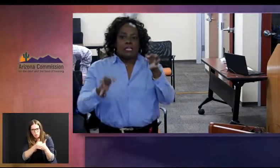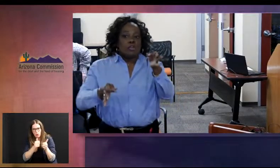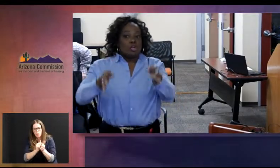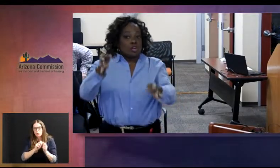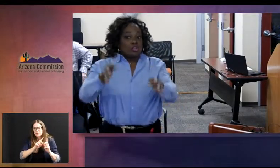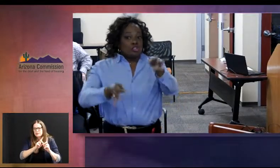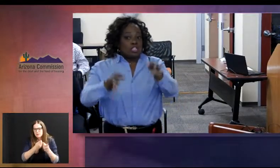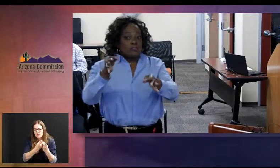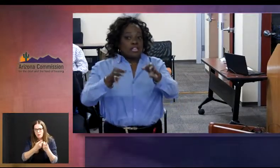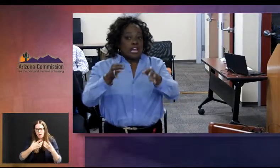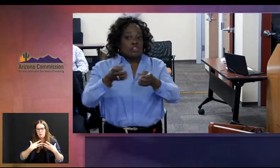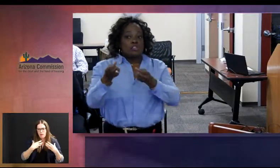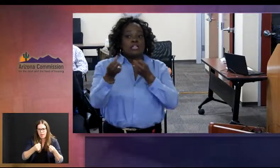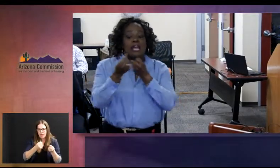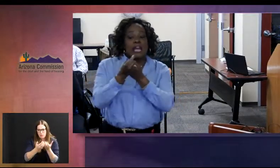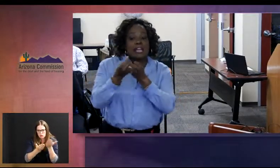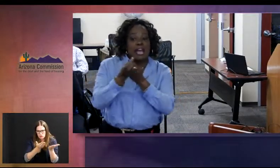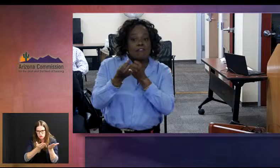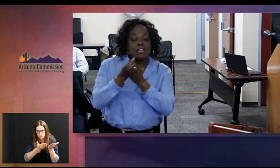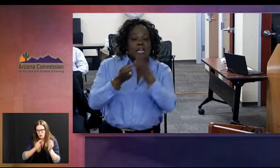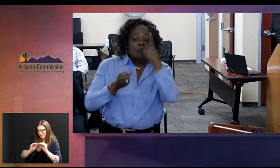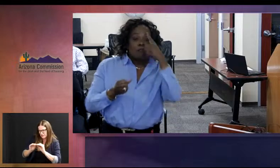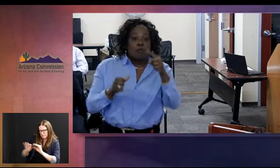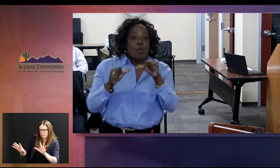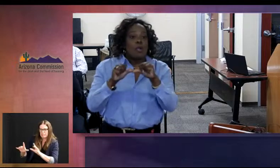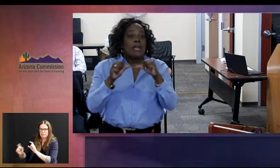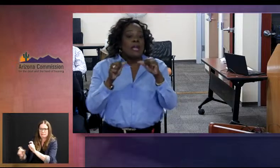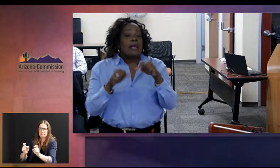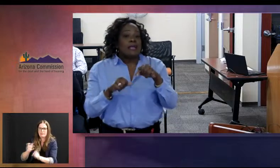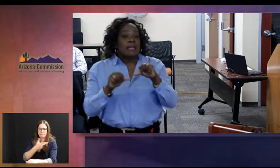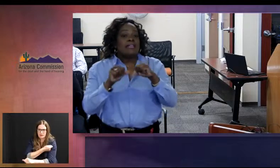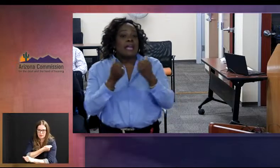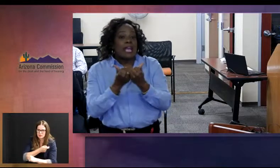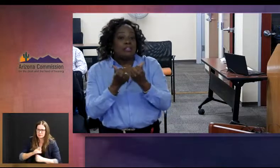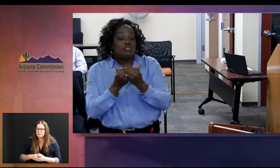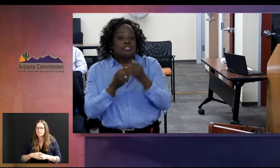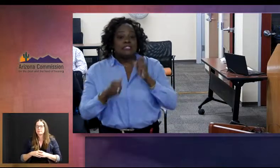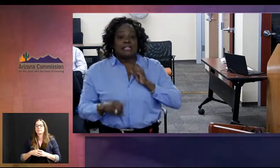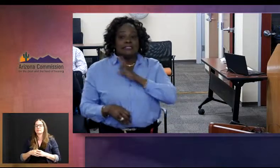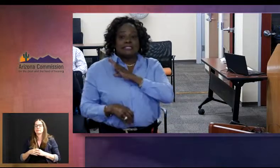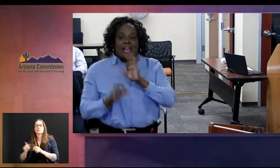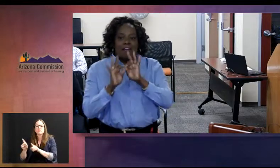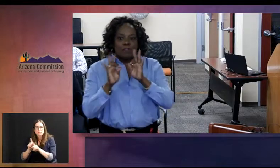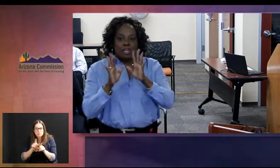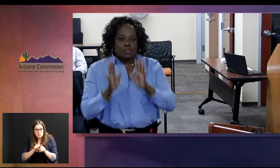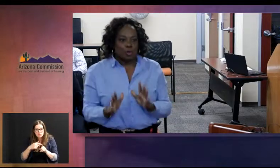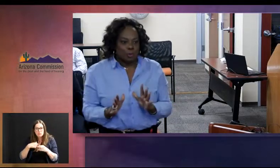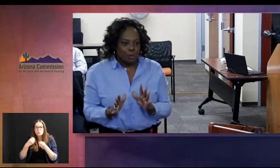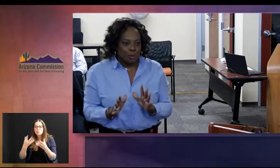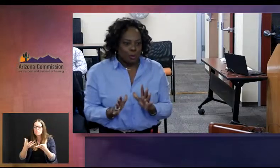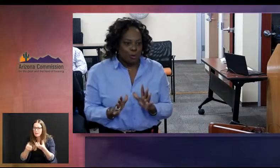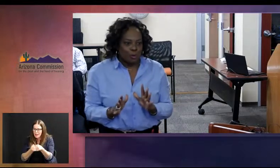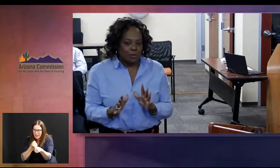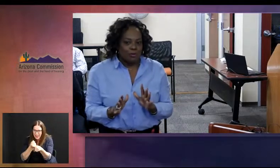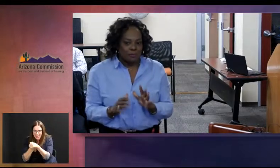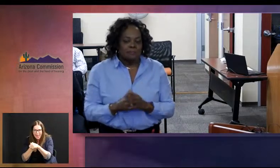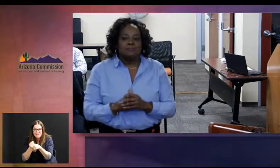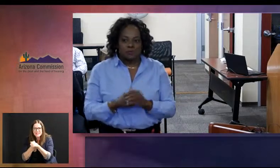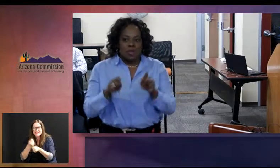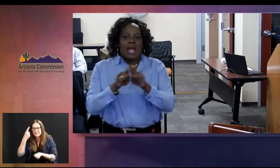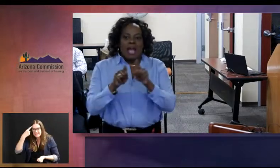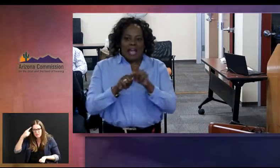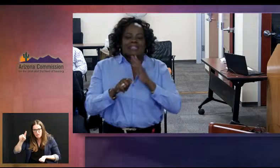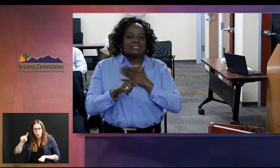I've also successfully provided justification and advocacy for an agency